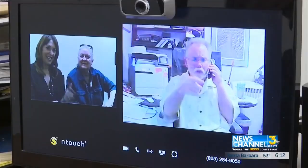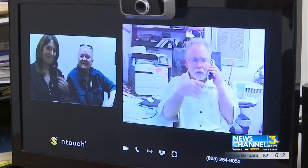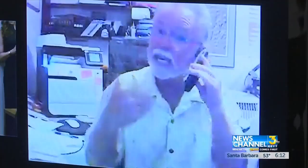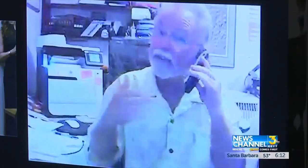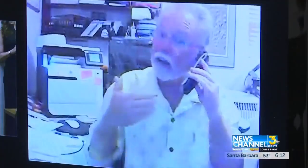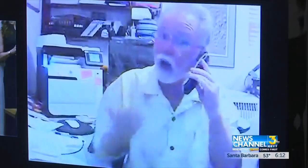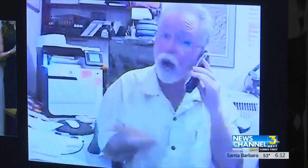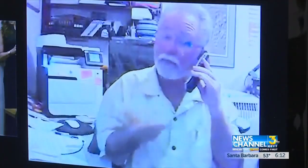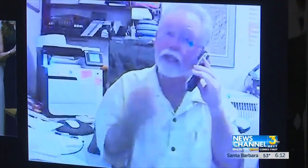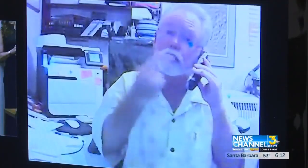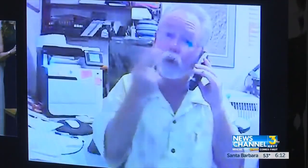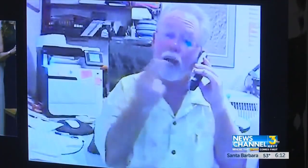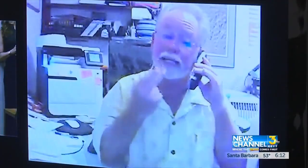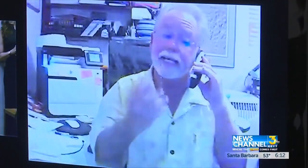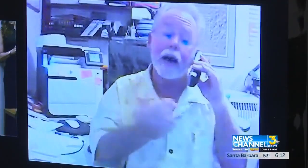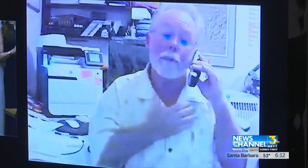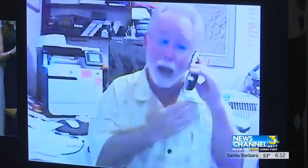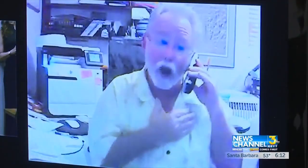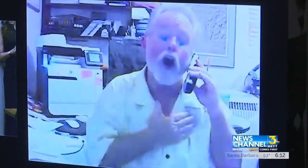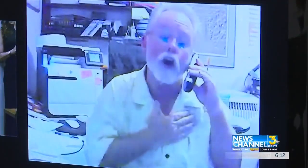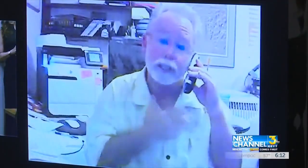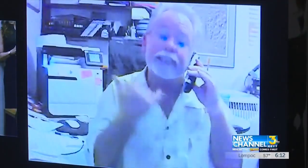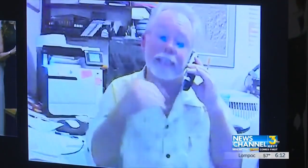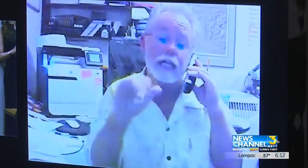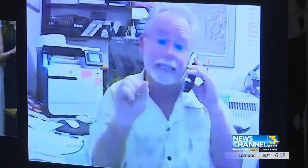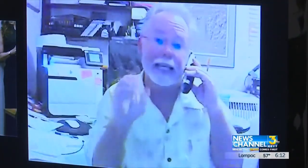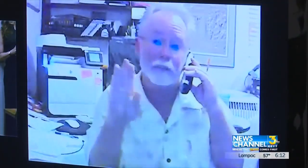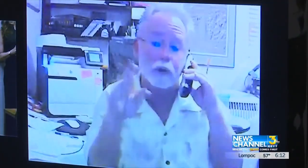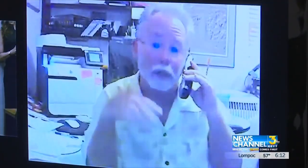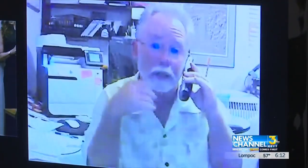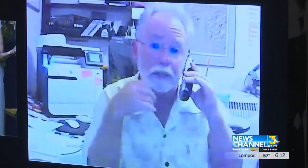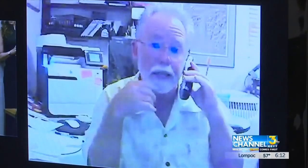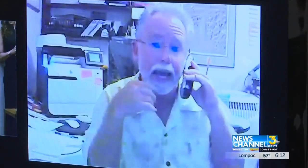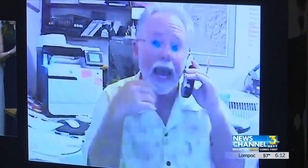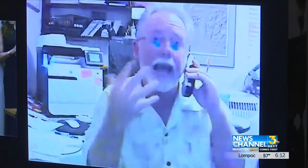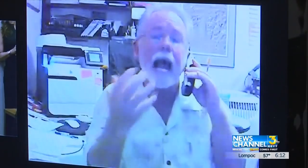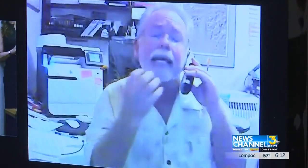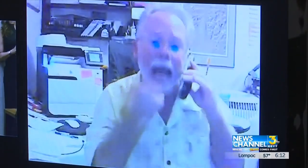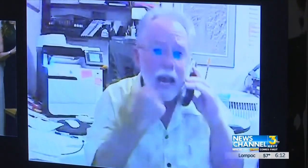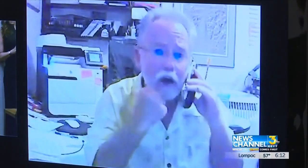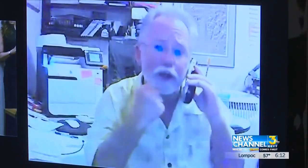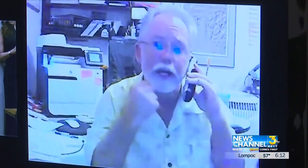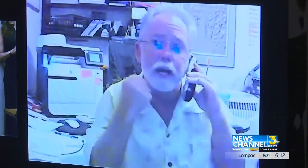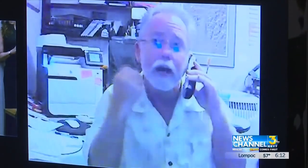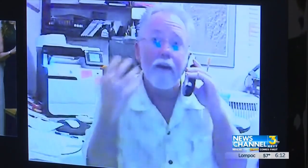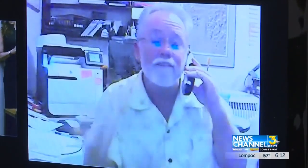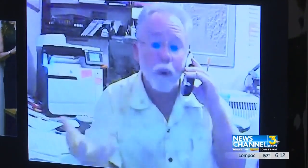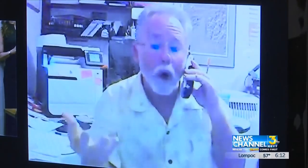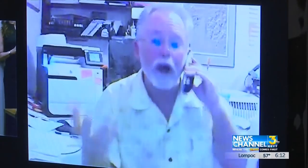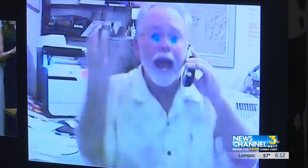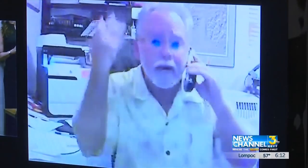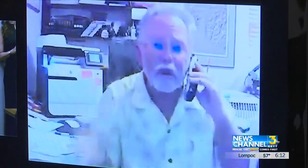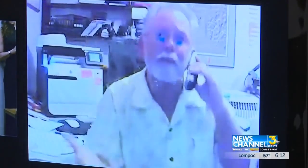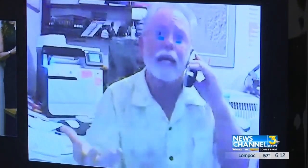Even though I'm here in Hawaii, my heart is still in Santa Barbara. And I code for